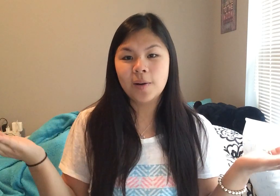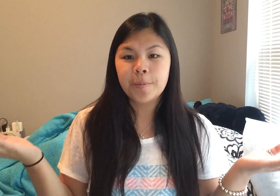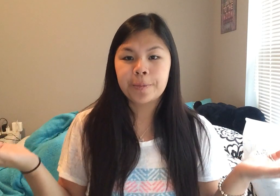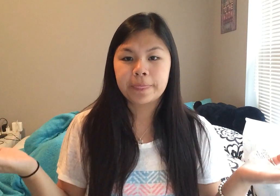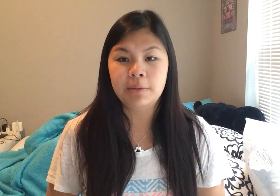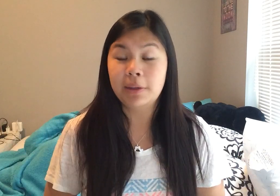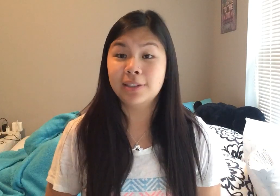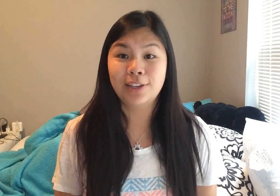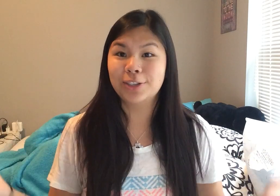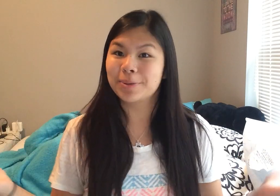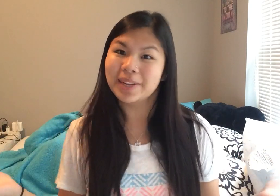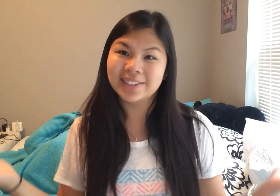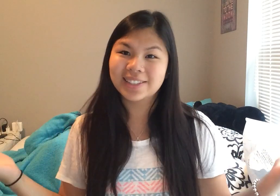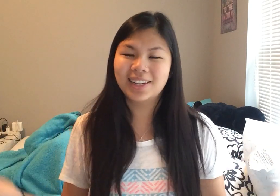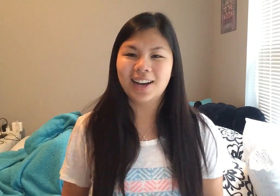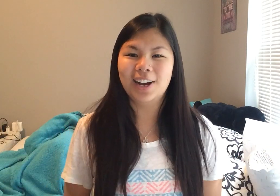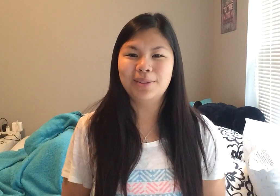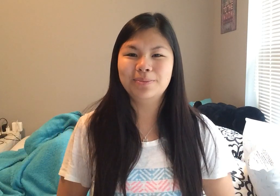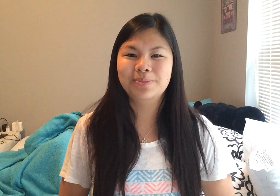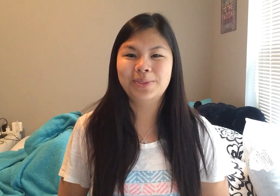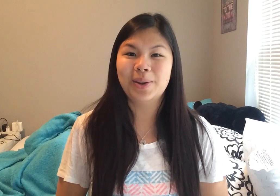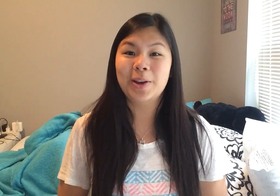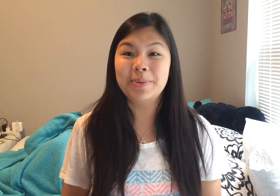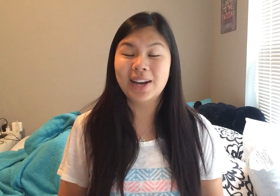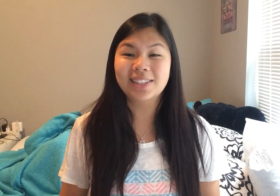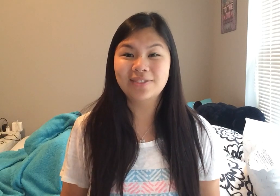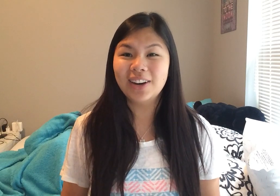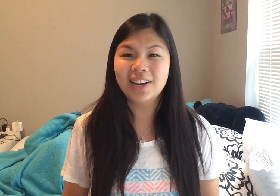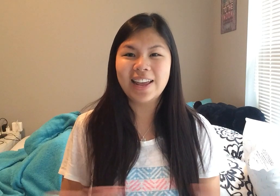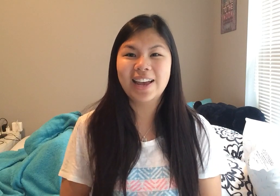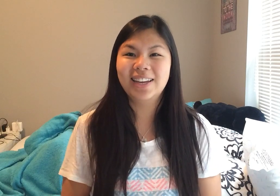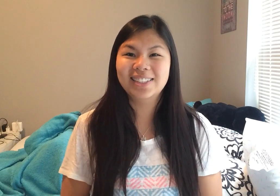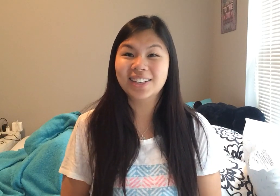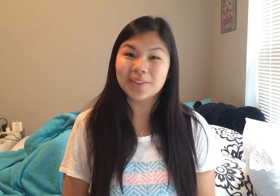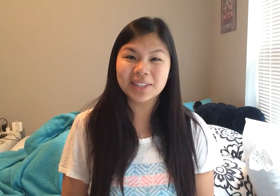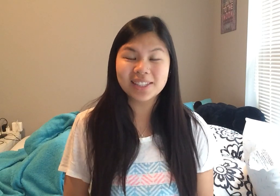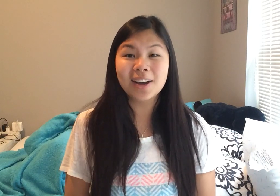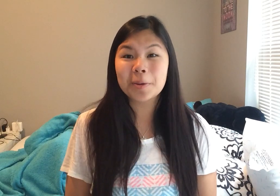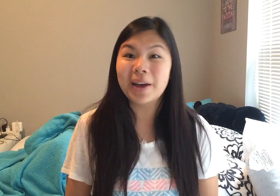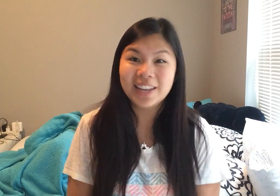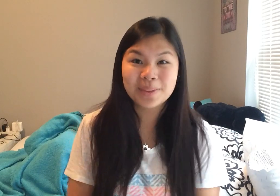It basically just repeats. So I hope you guys had fun, and good luck with the song. Bye!